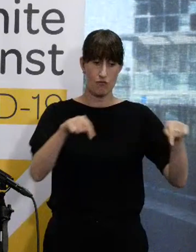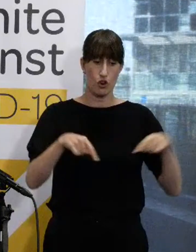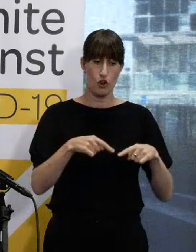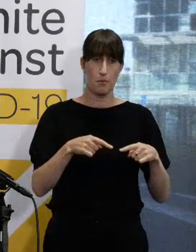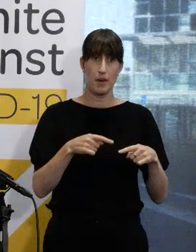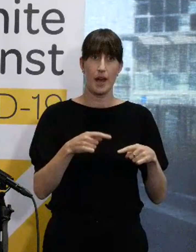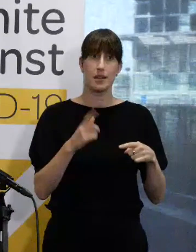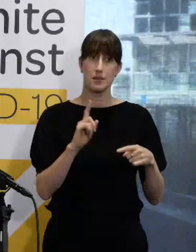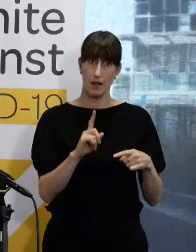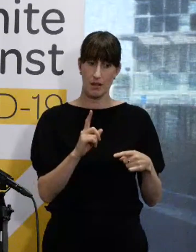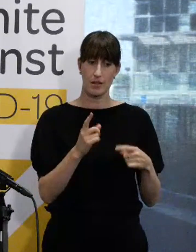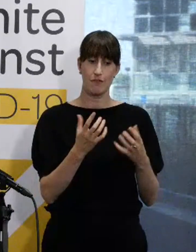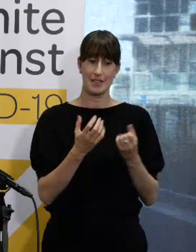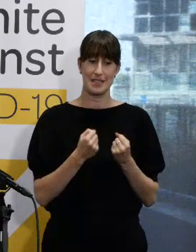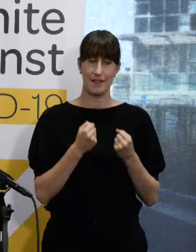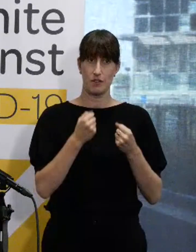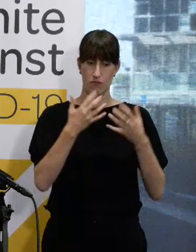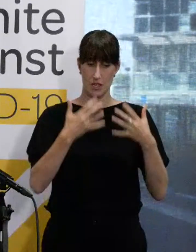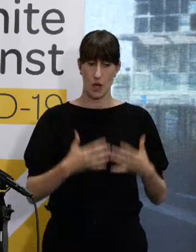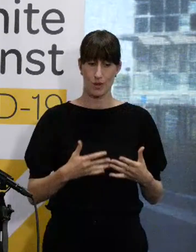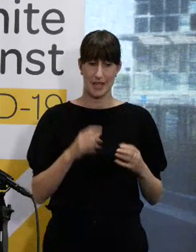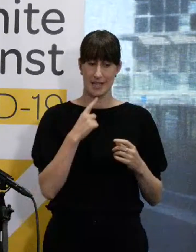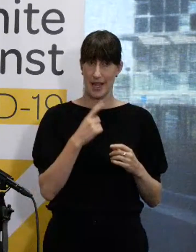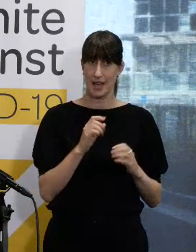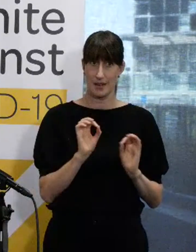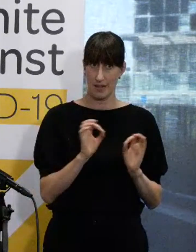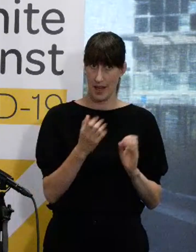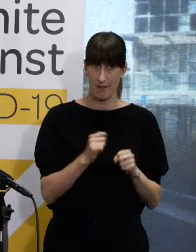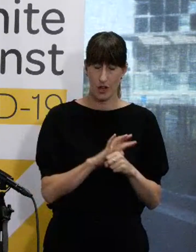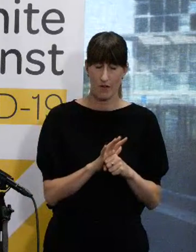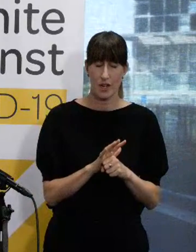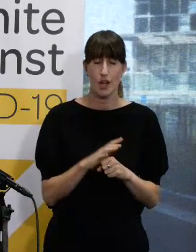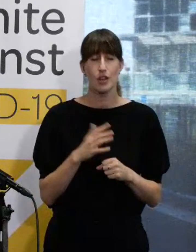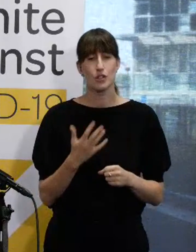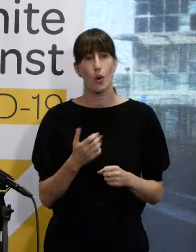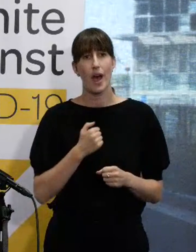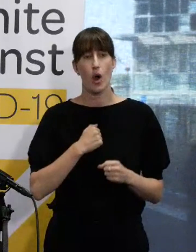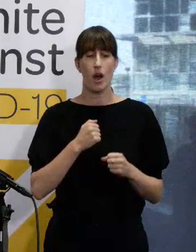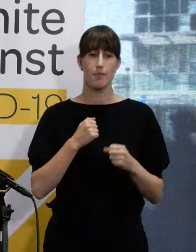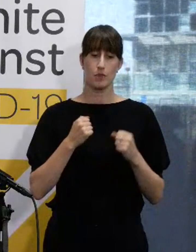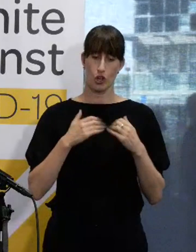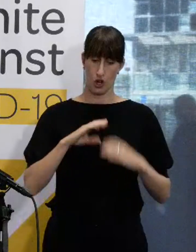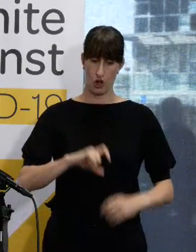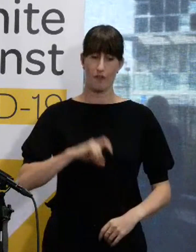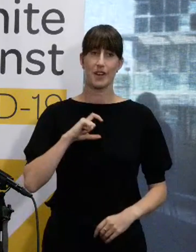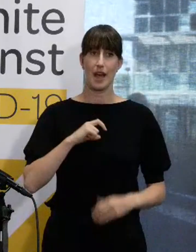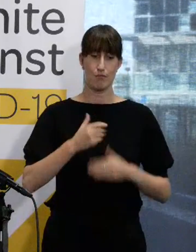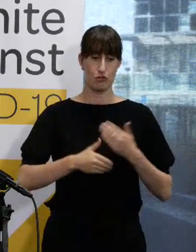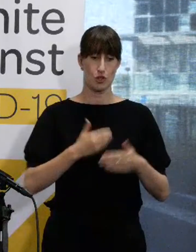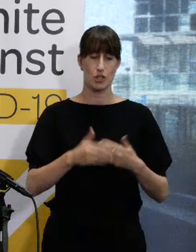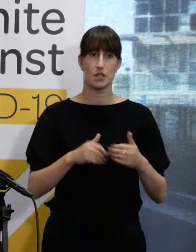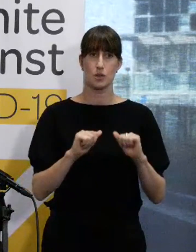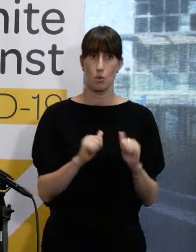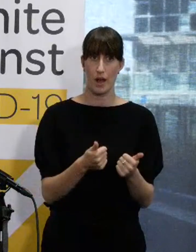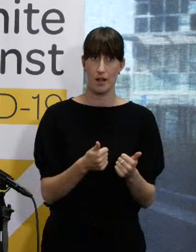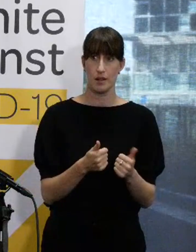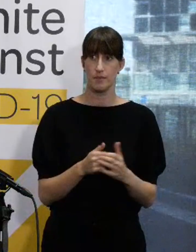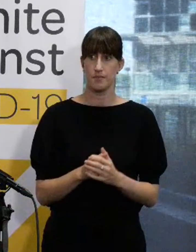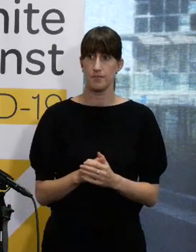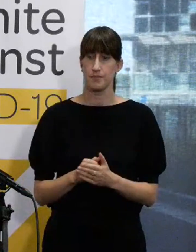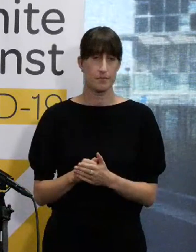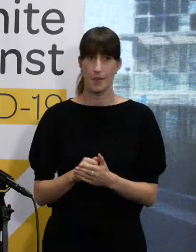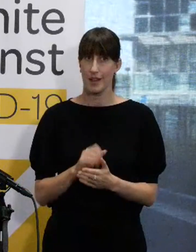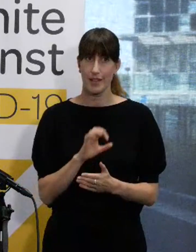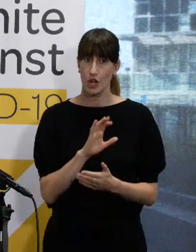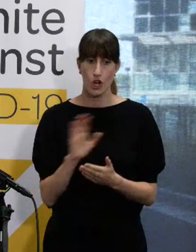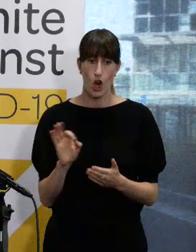procedures are very good, and we'll, of course, look and see what happened here and see if there is anything else we need to do. But they're not good enough, clearly, because someone has actually